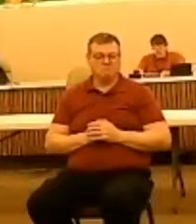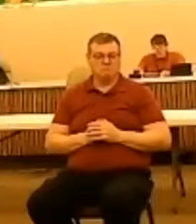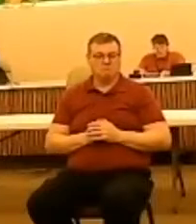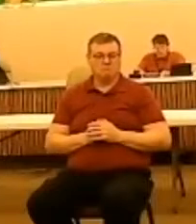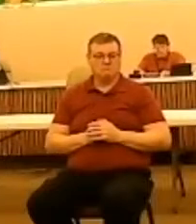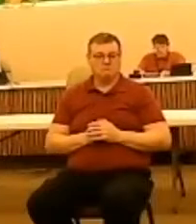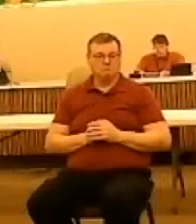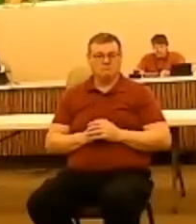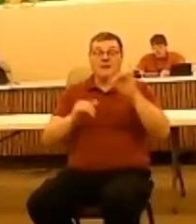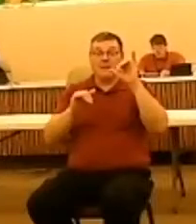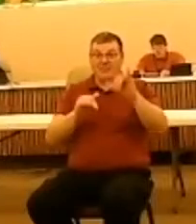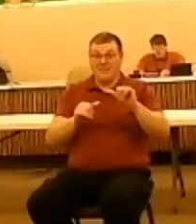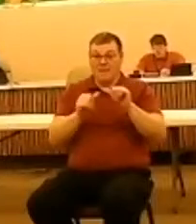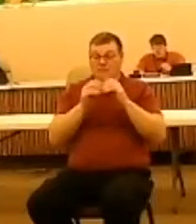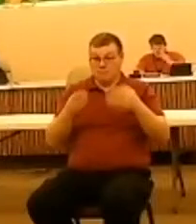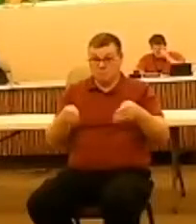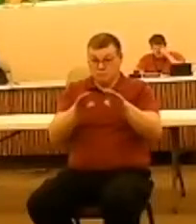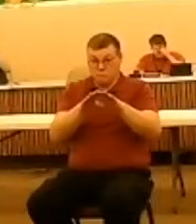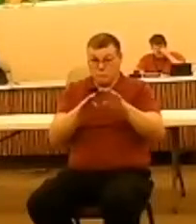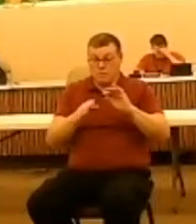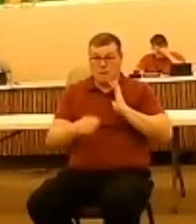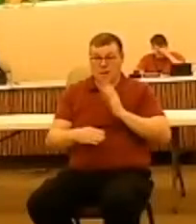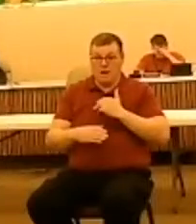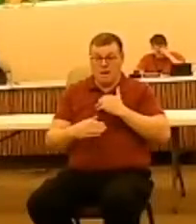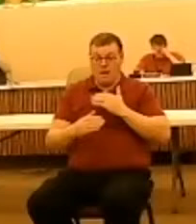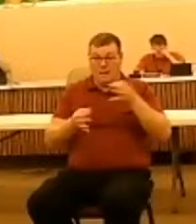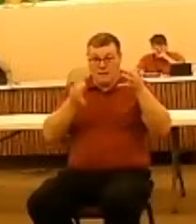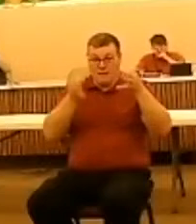So that concludes our public hearings.